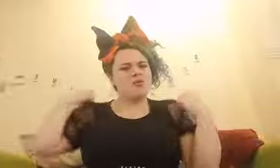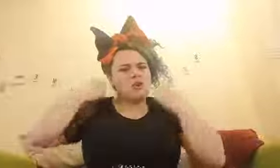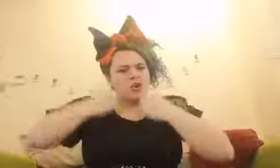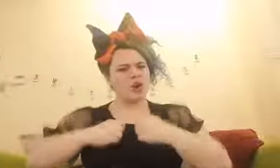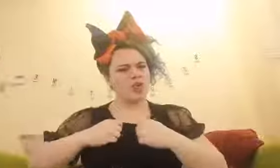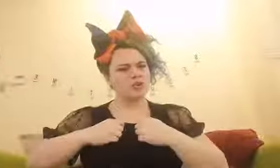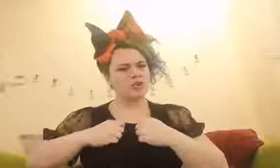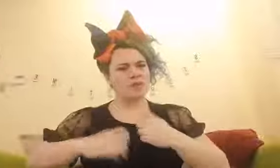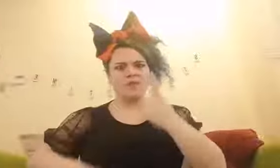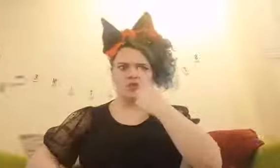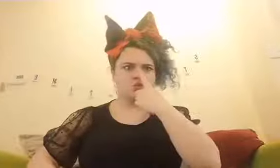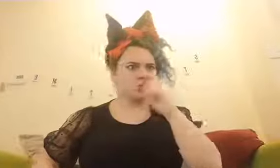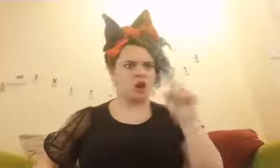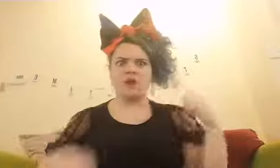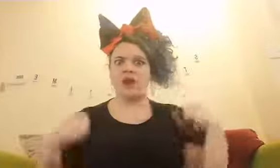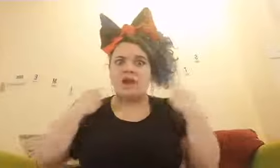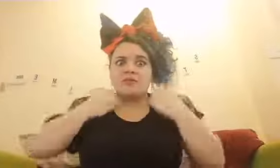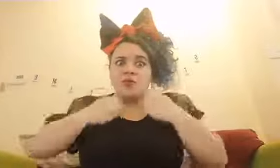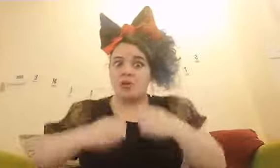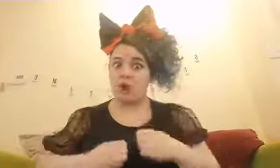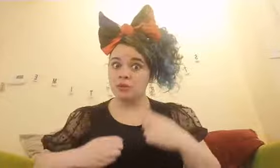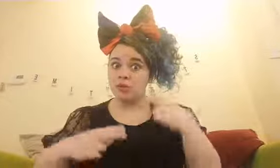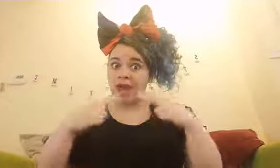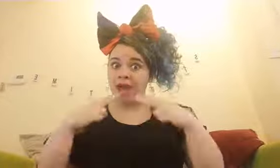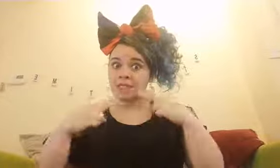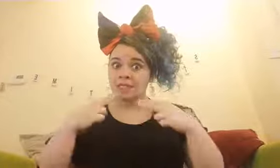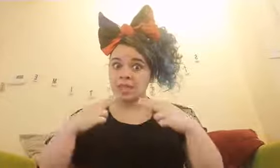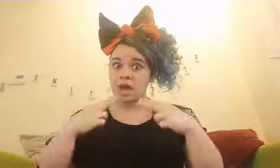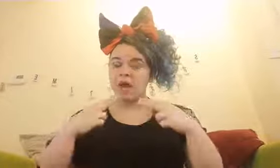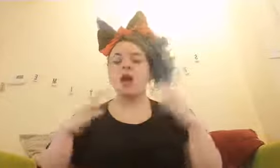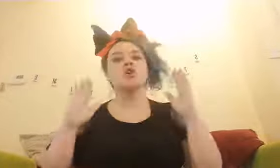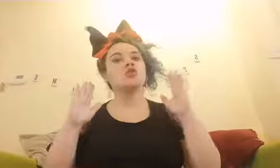your coat on. You can't have your coat on at dinner. You